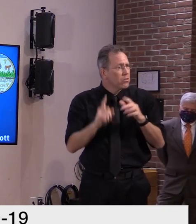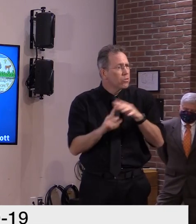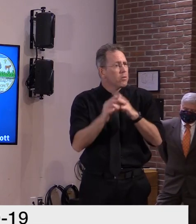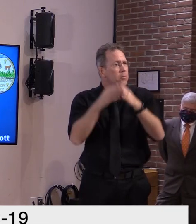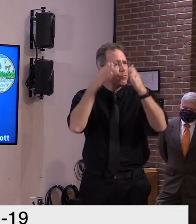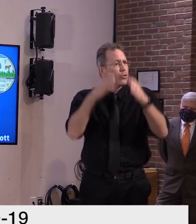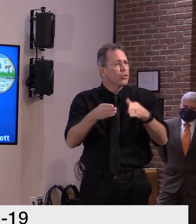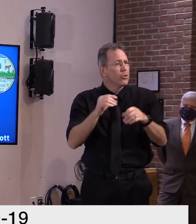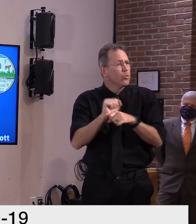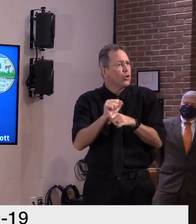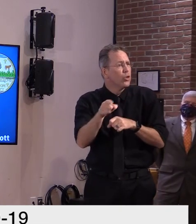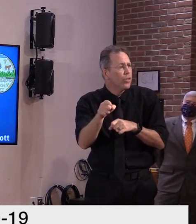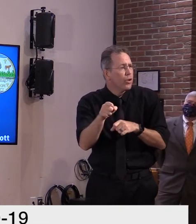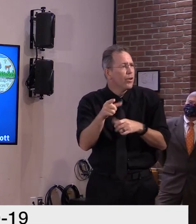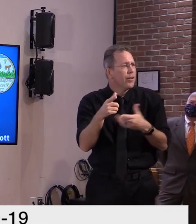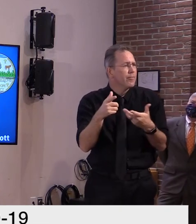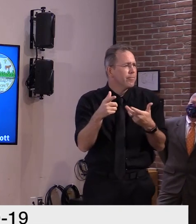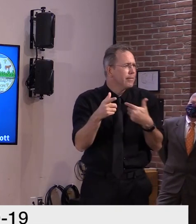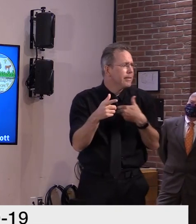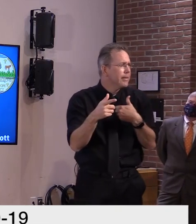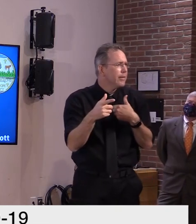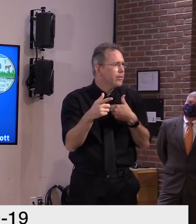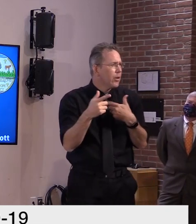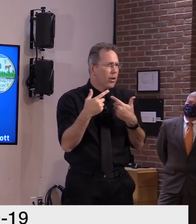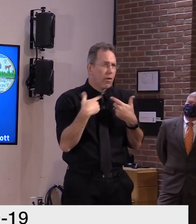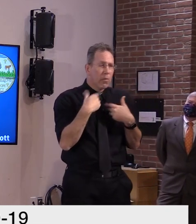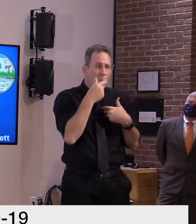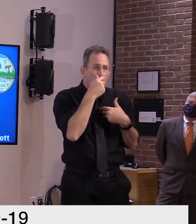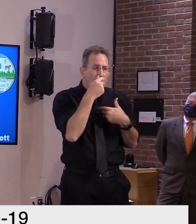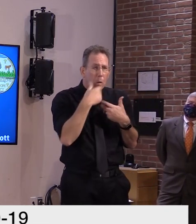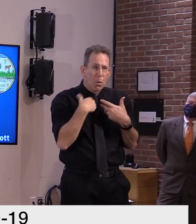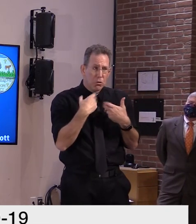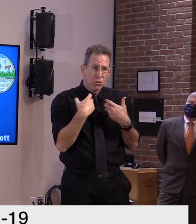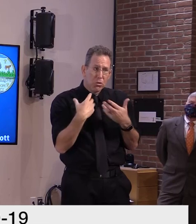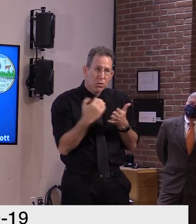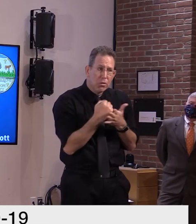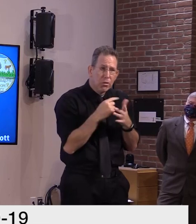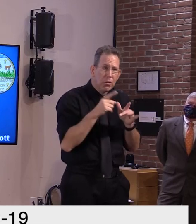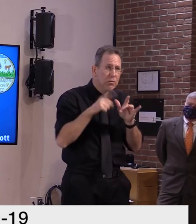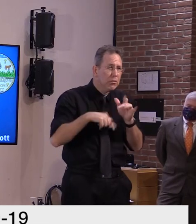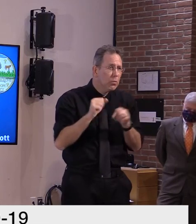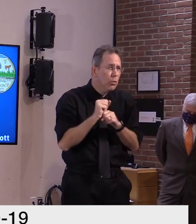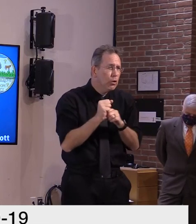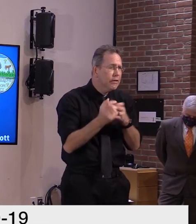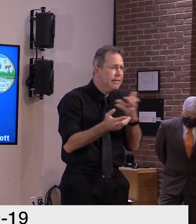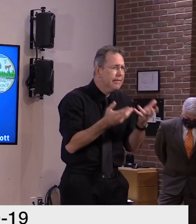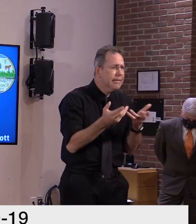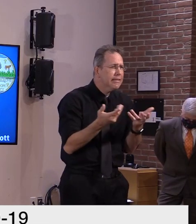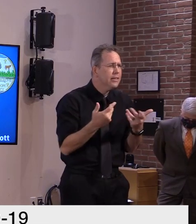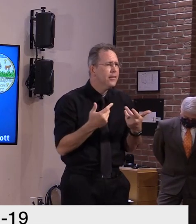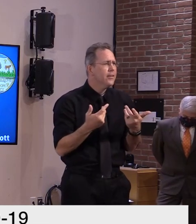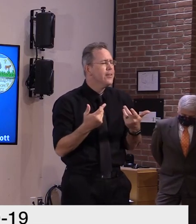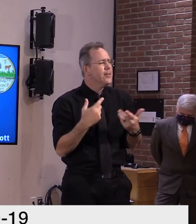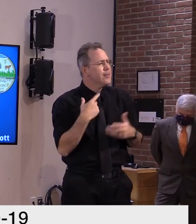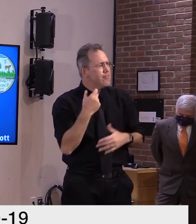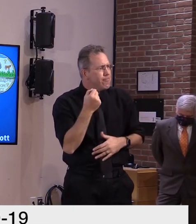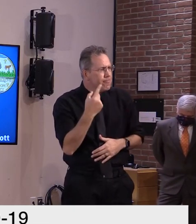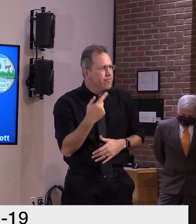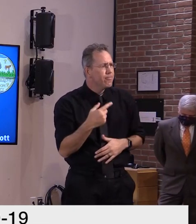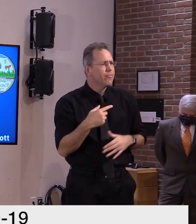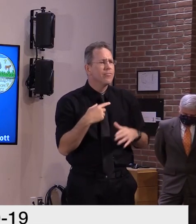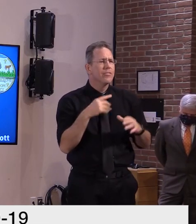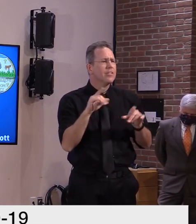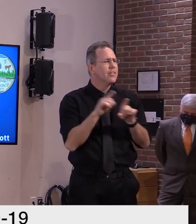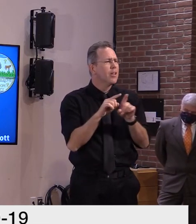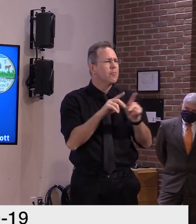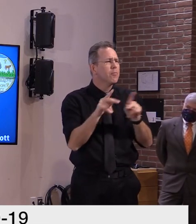So it would be the same kind of call you would make to your healthcare provider regarding your